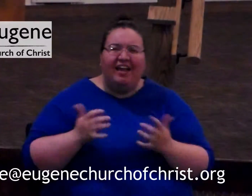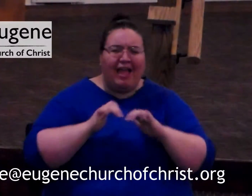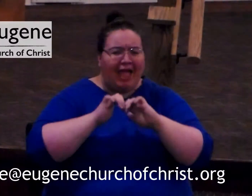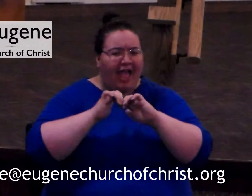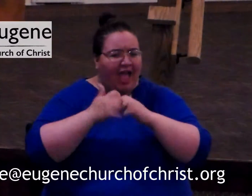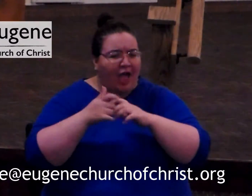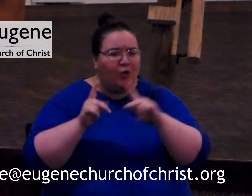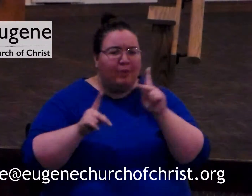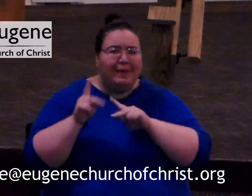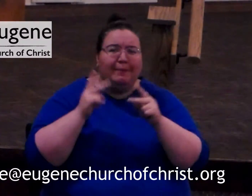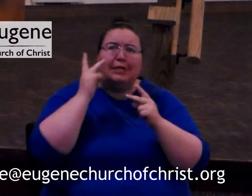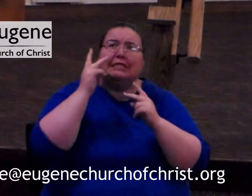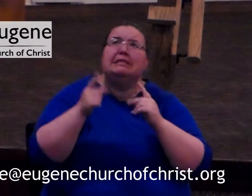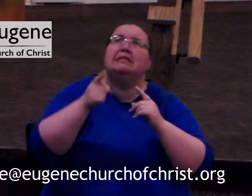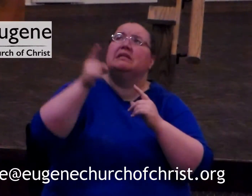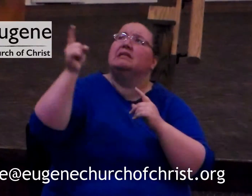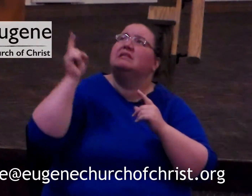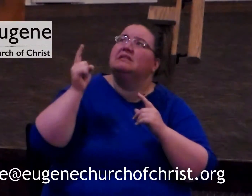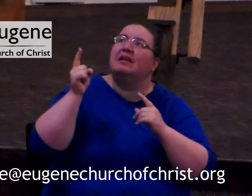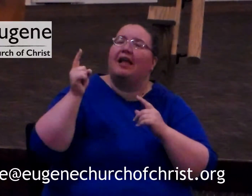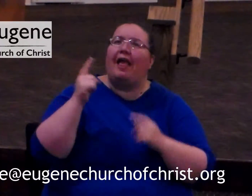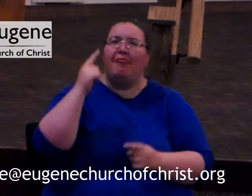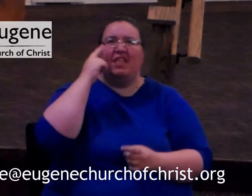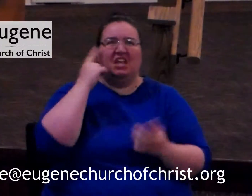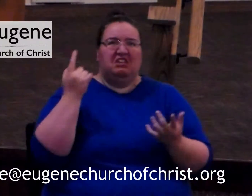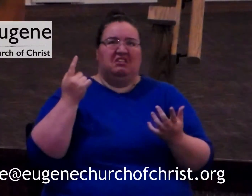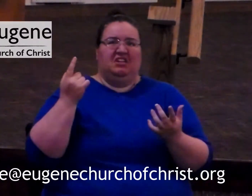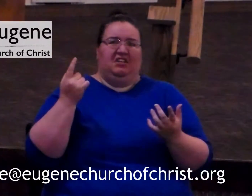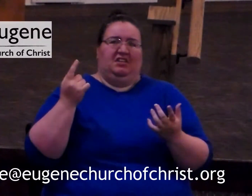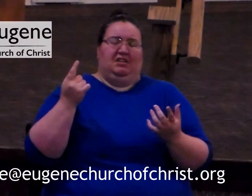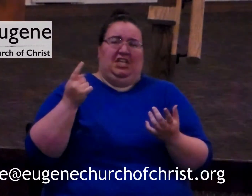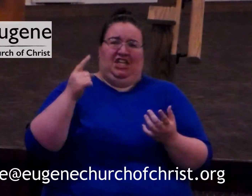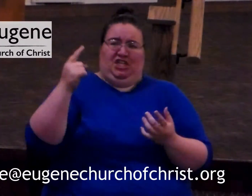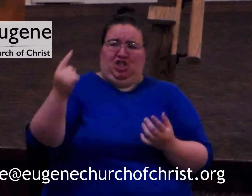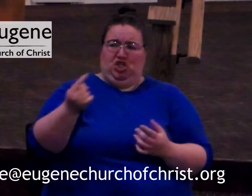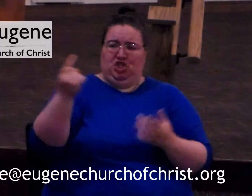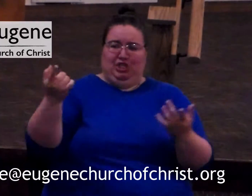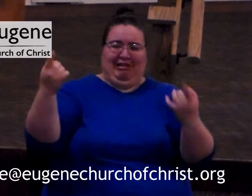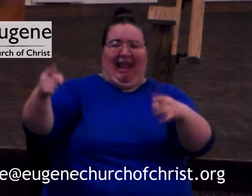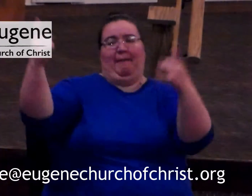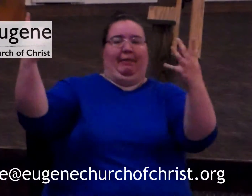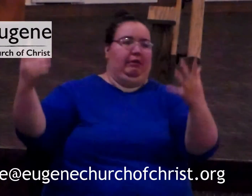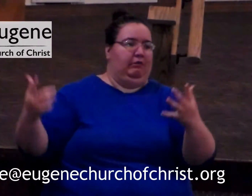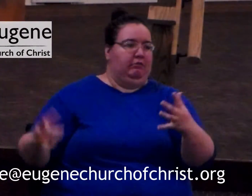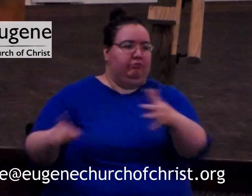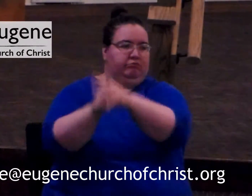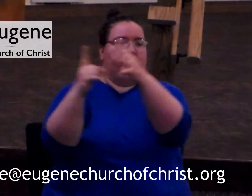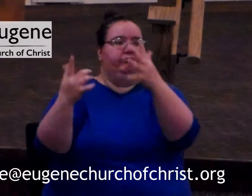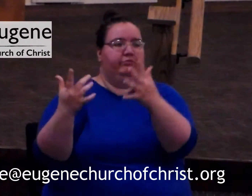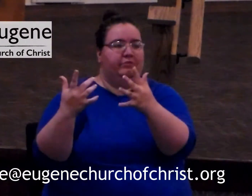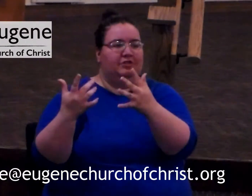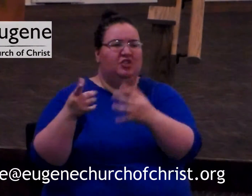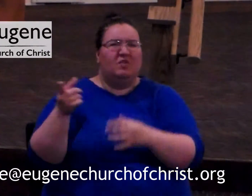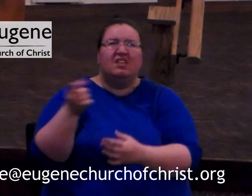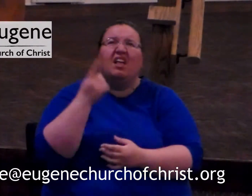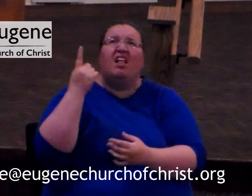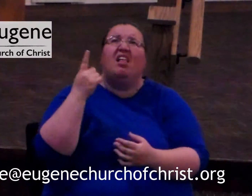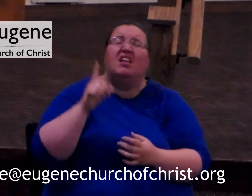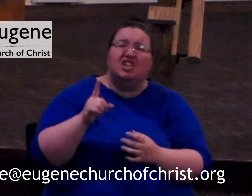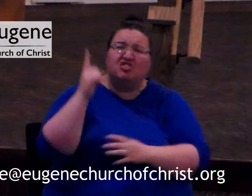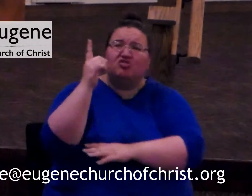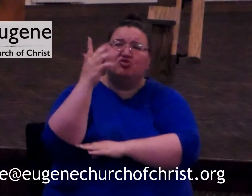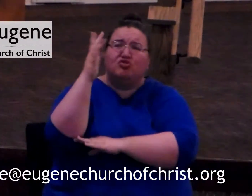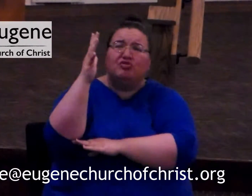this and think it just happened? It was just unbelievable to think of these trees 300 feet